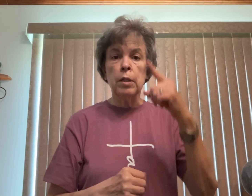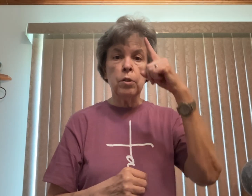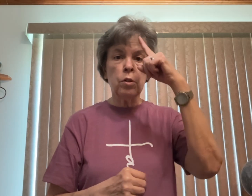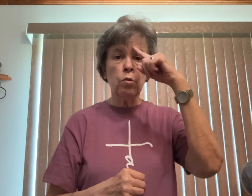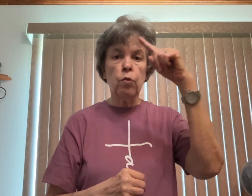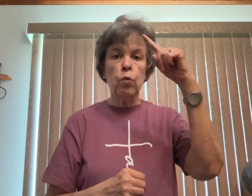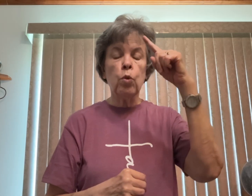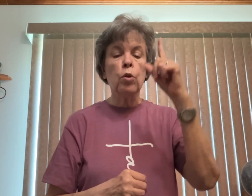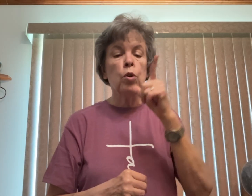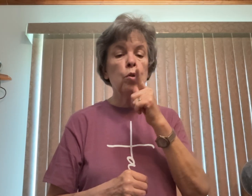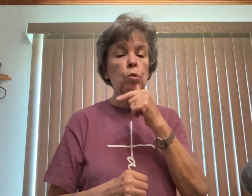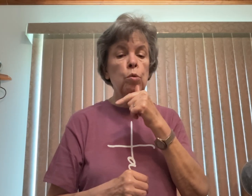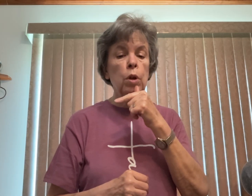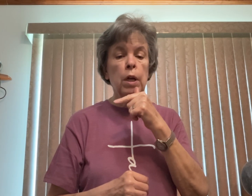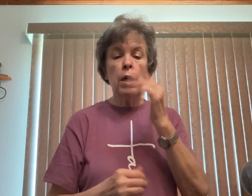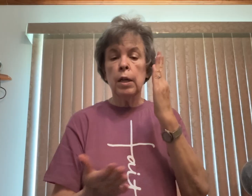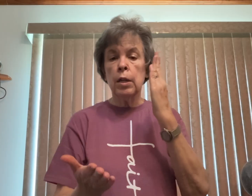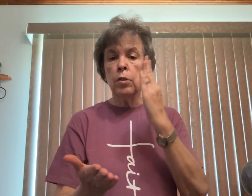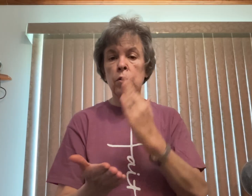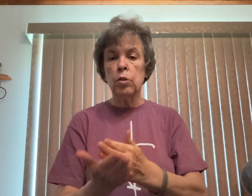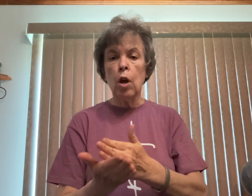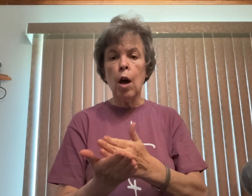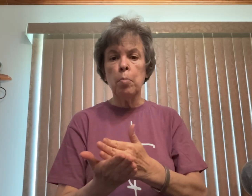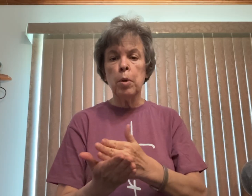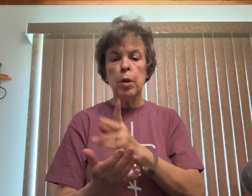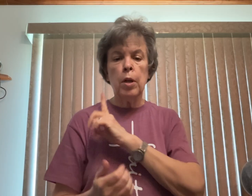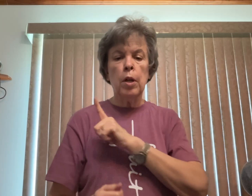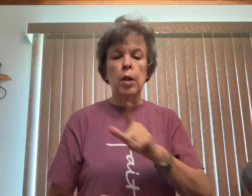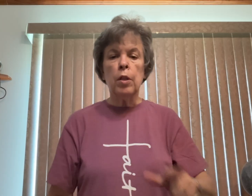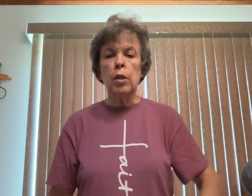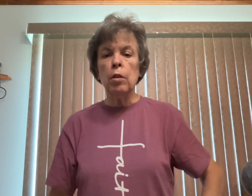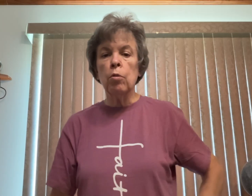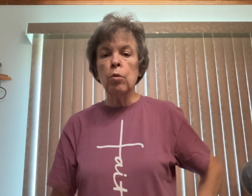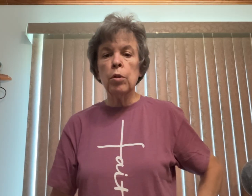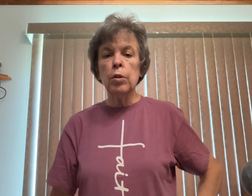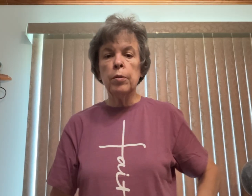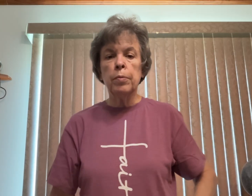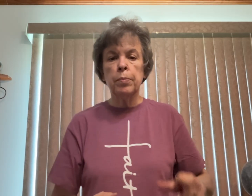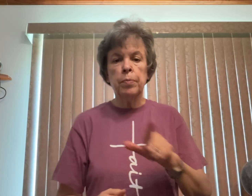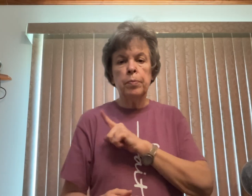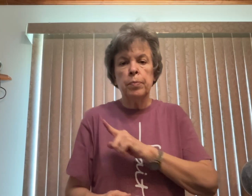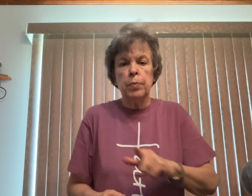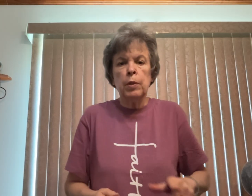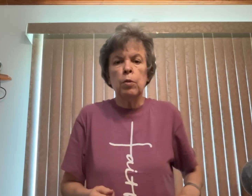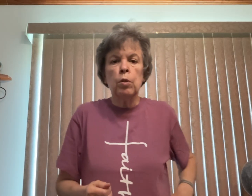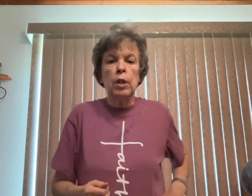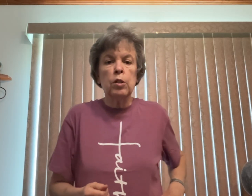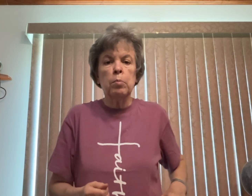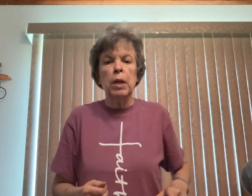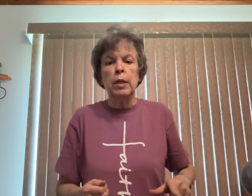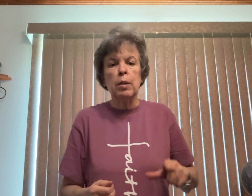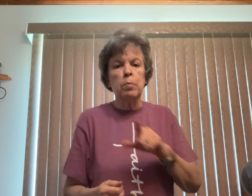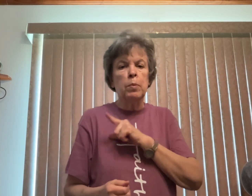So for who can stop the Lord, I should back up,